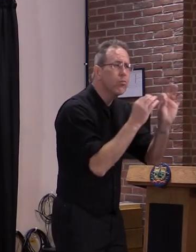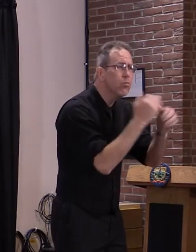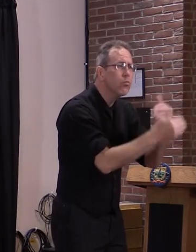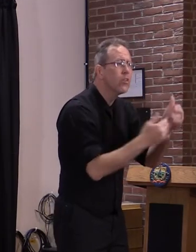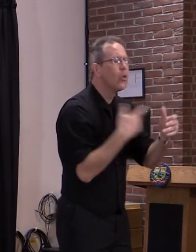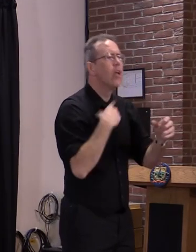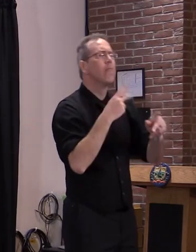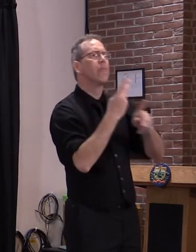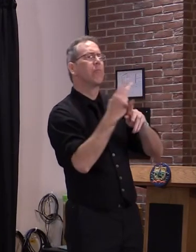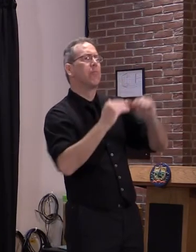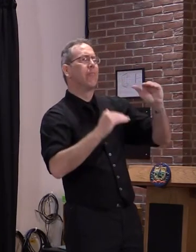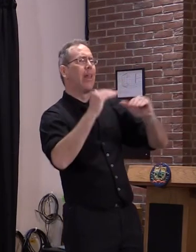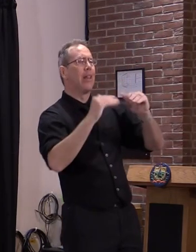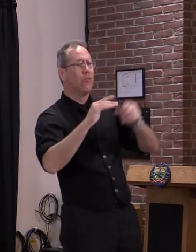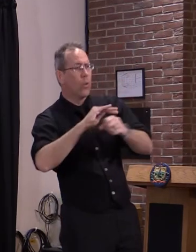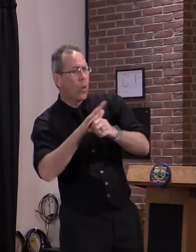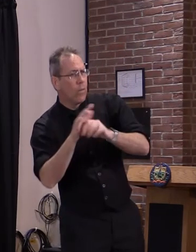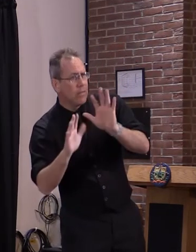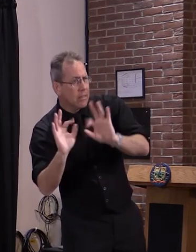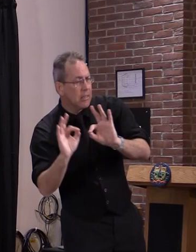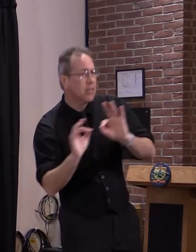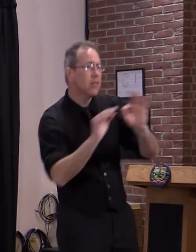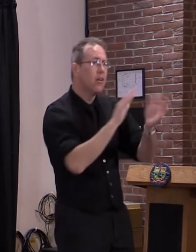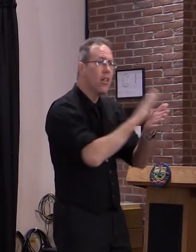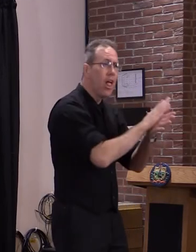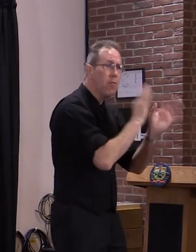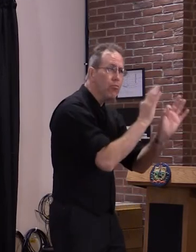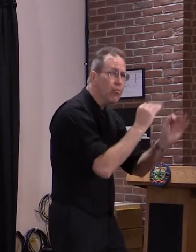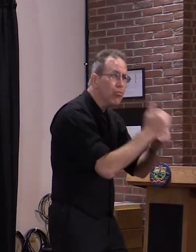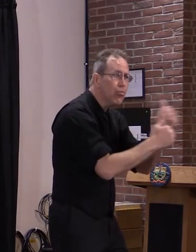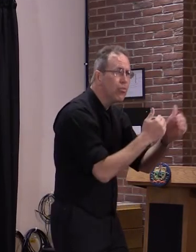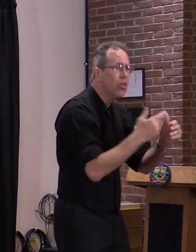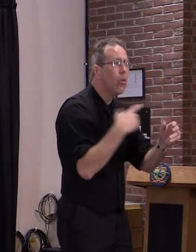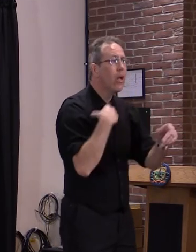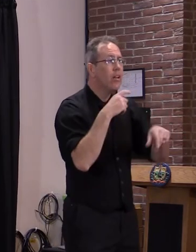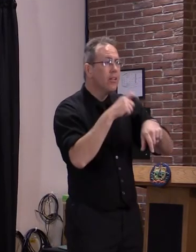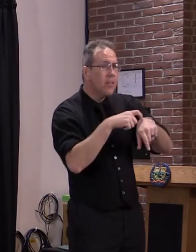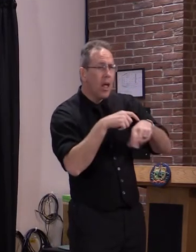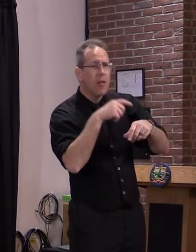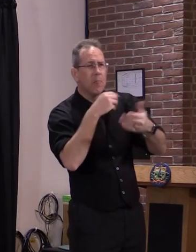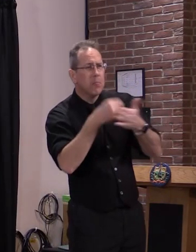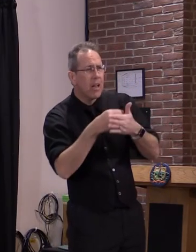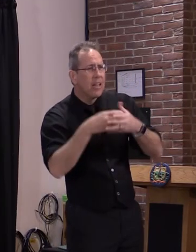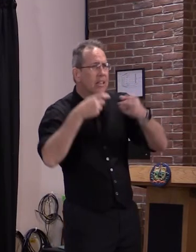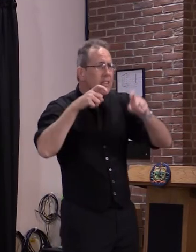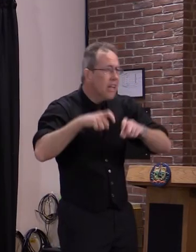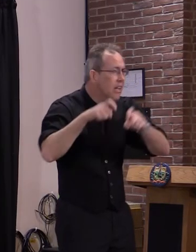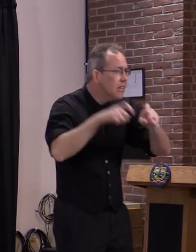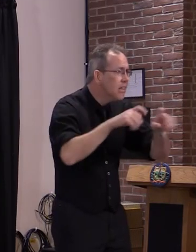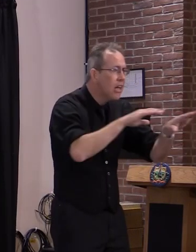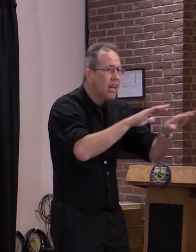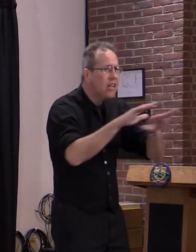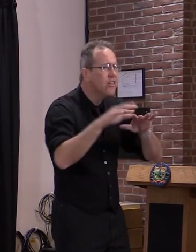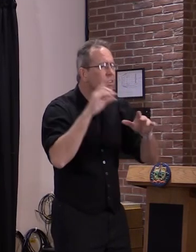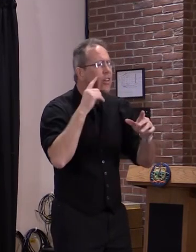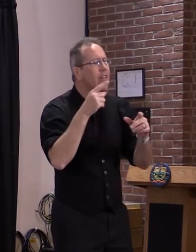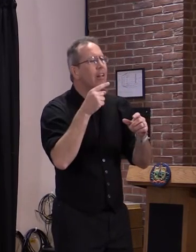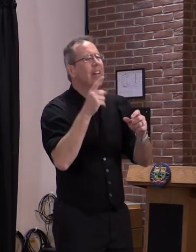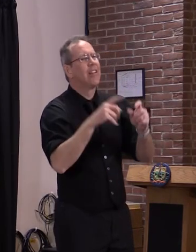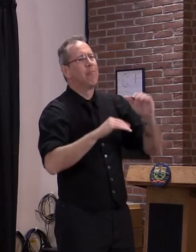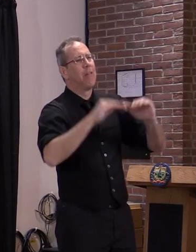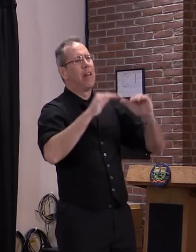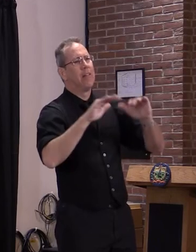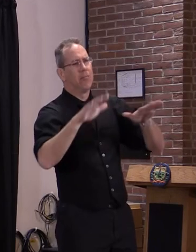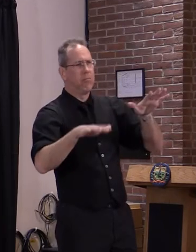direct supports versus measuring what the need is. And we have to do a bit of both. And, we expect, for example, from a